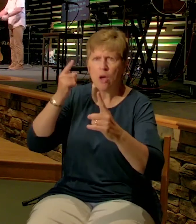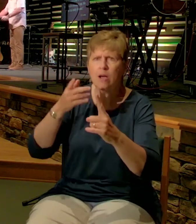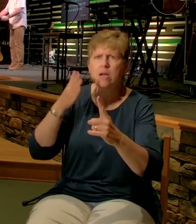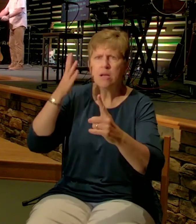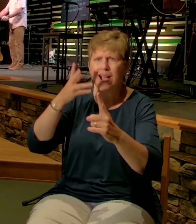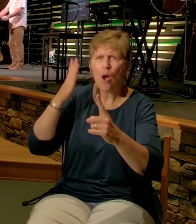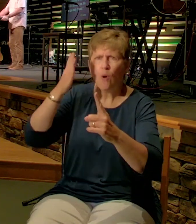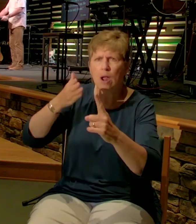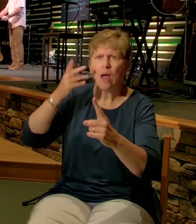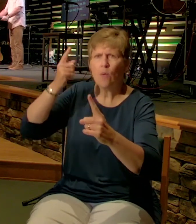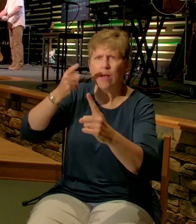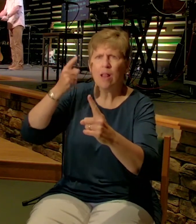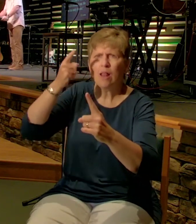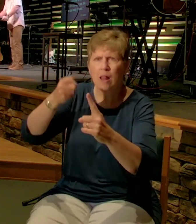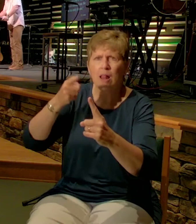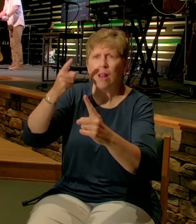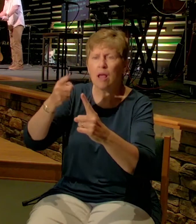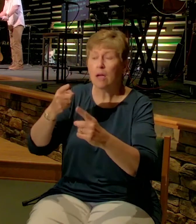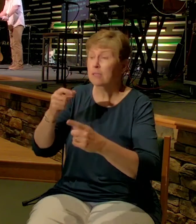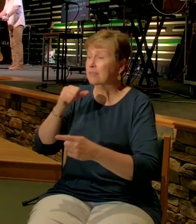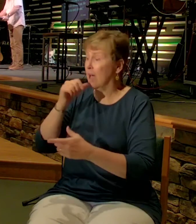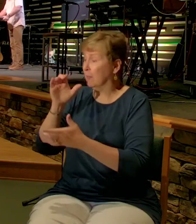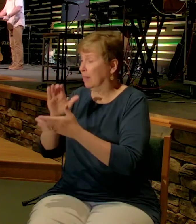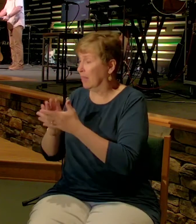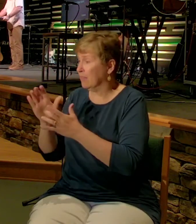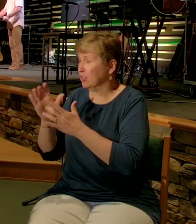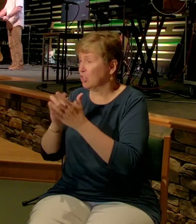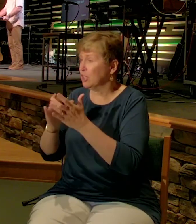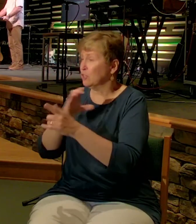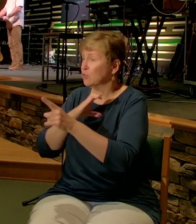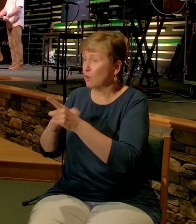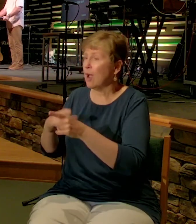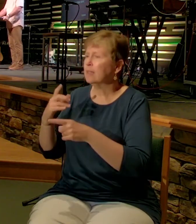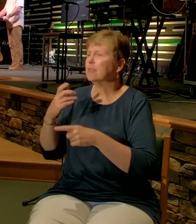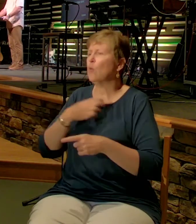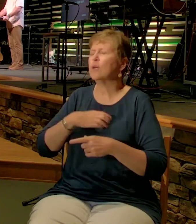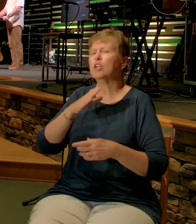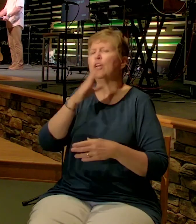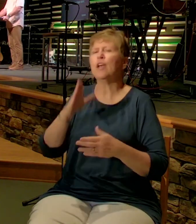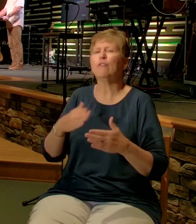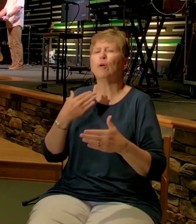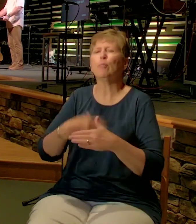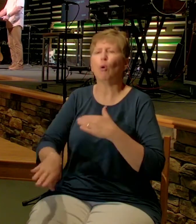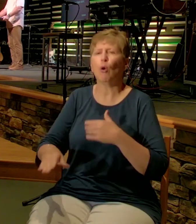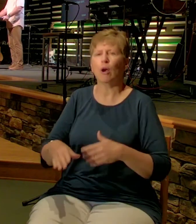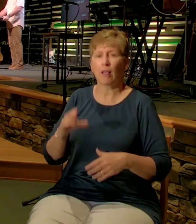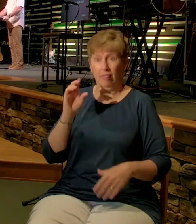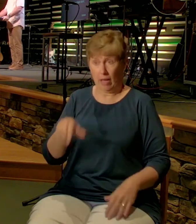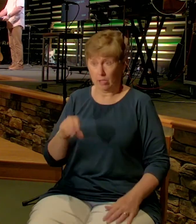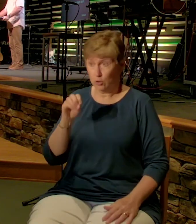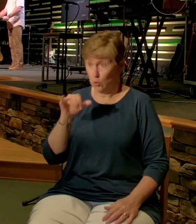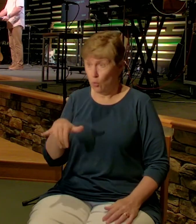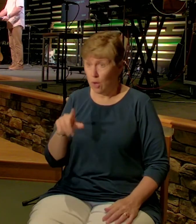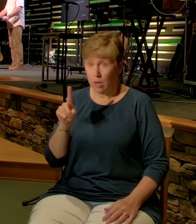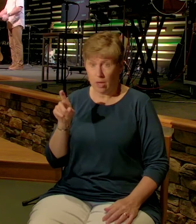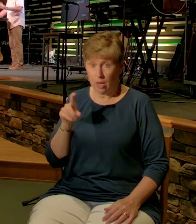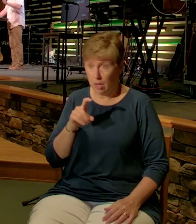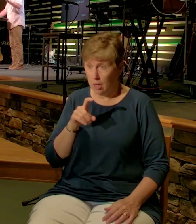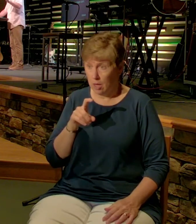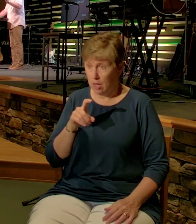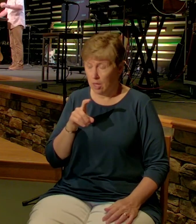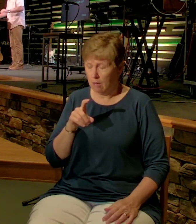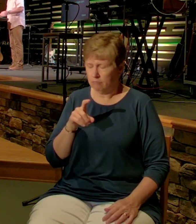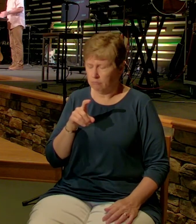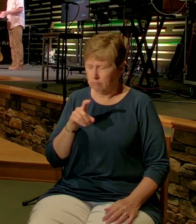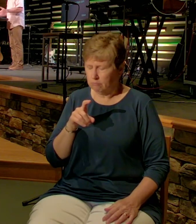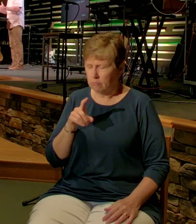Voltaire, who didn't believe in Jesus Christ, he said, "I wish I had never been born." There's joy, right? It's not found